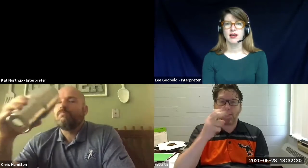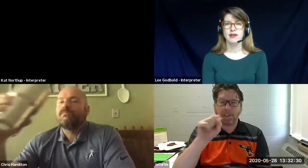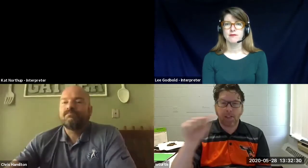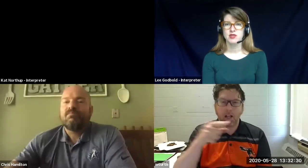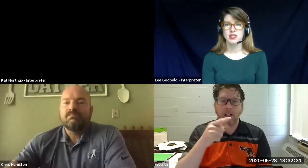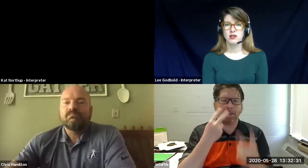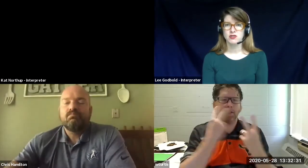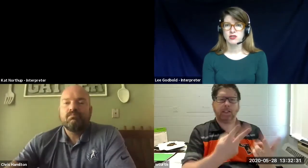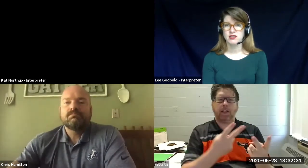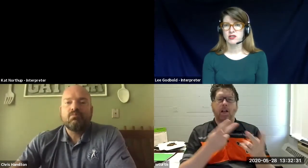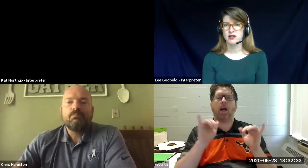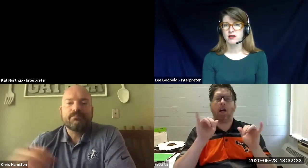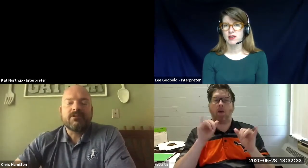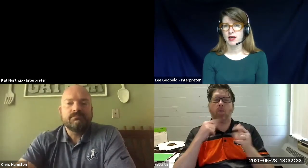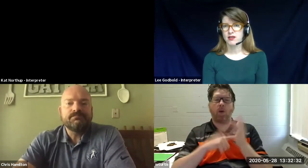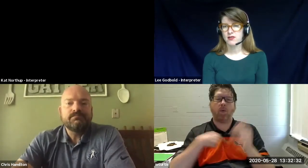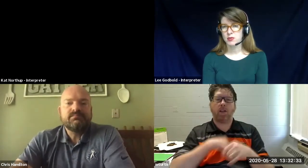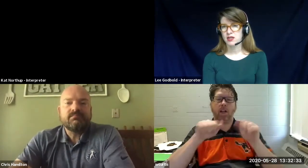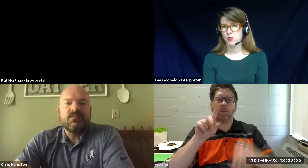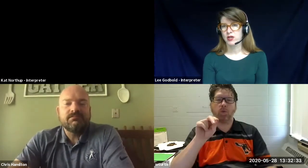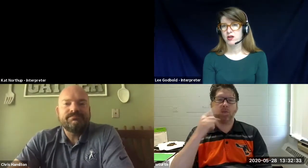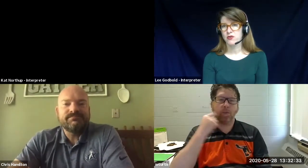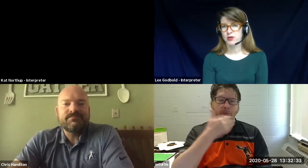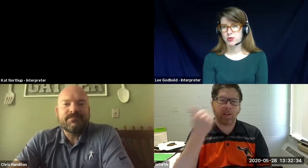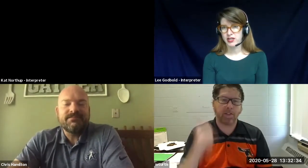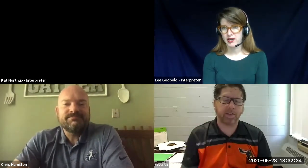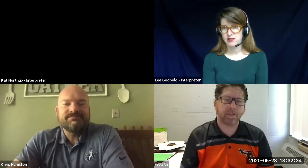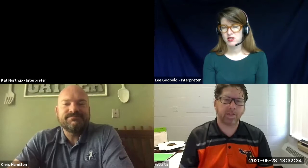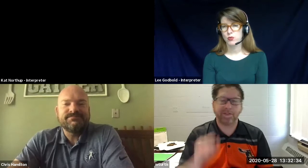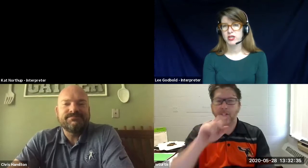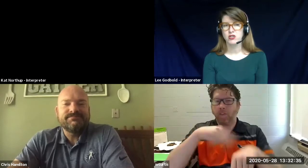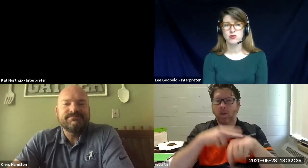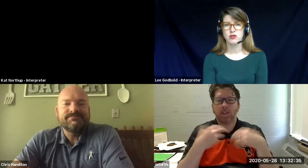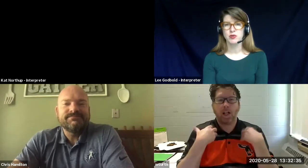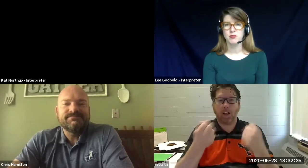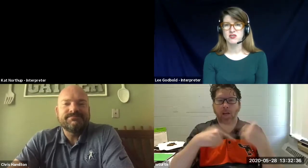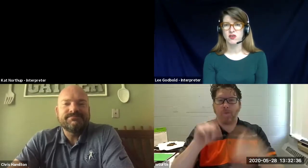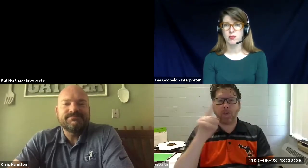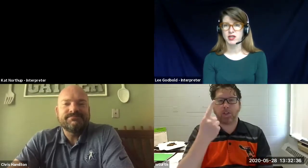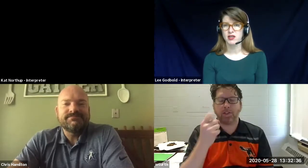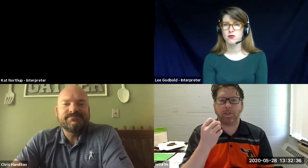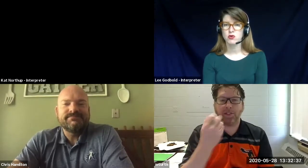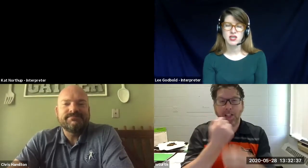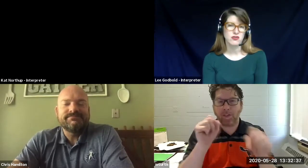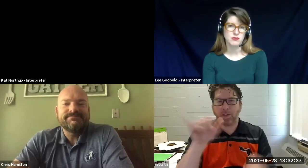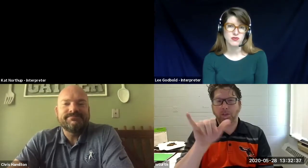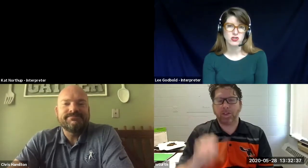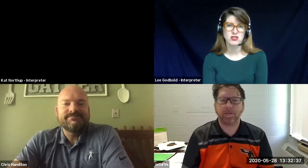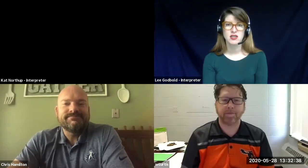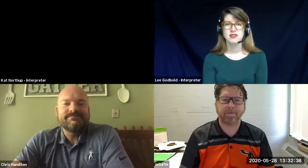and then also considering the government and what all they're putting out to see what we can do that'll be best for everybody. Of course, health comes first,